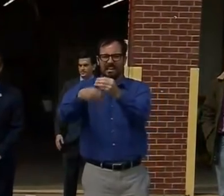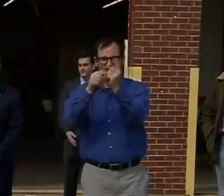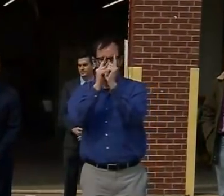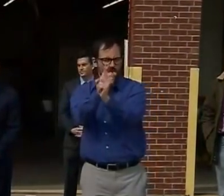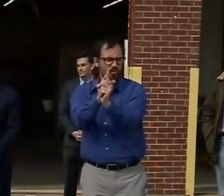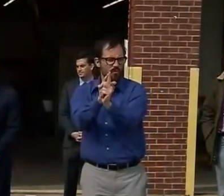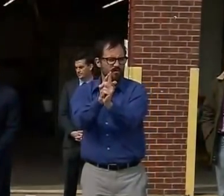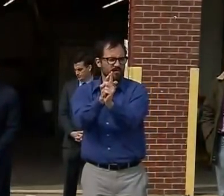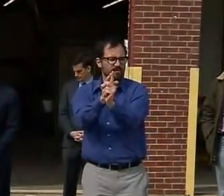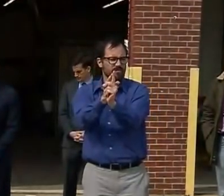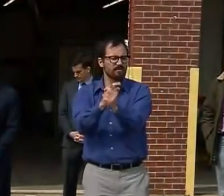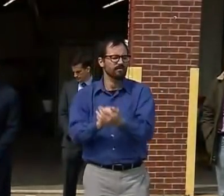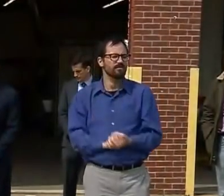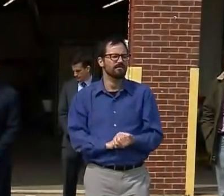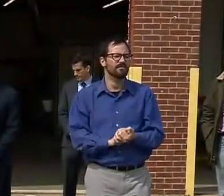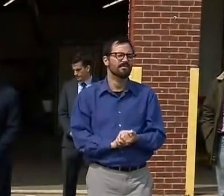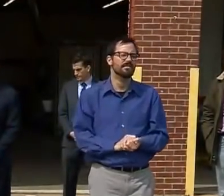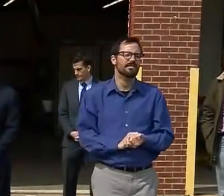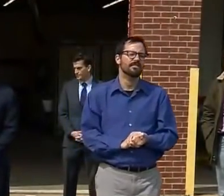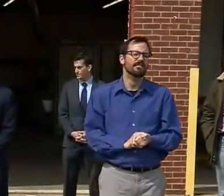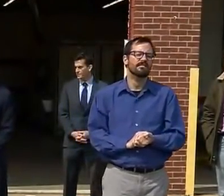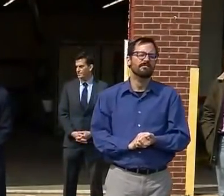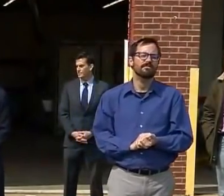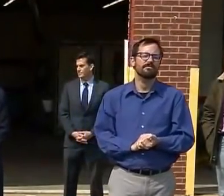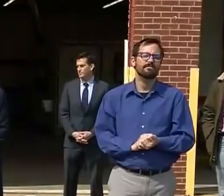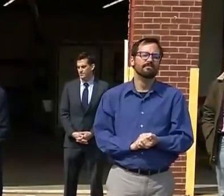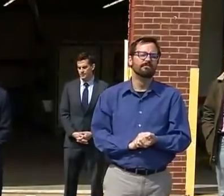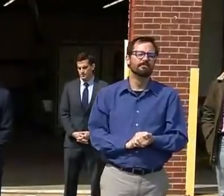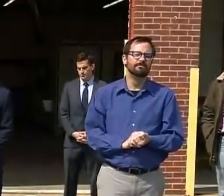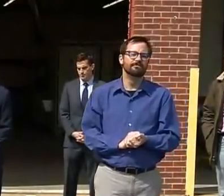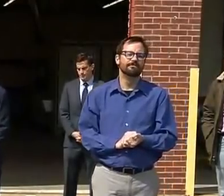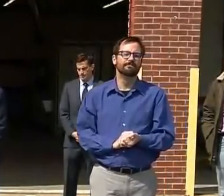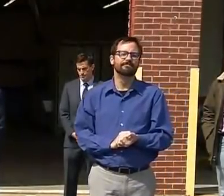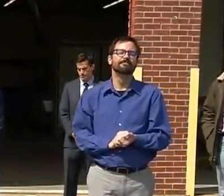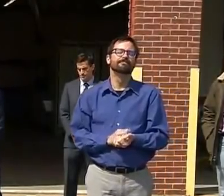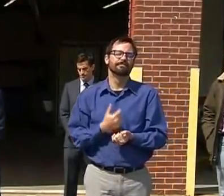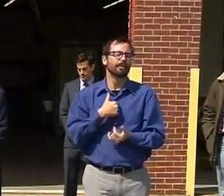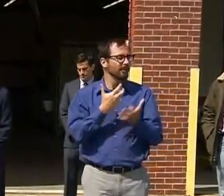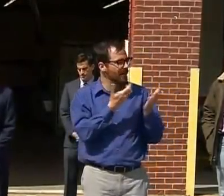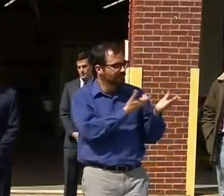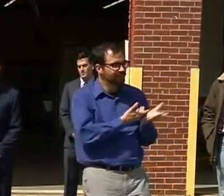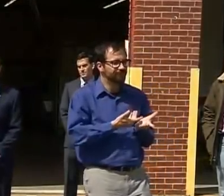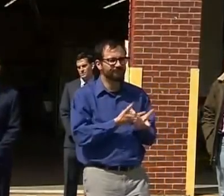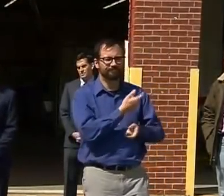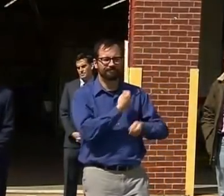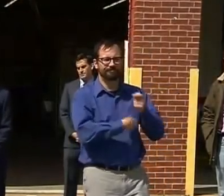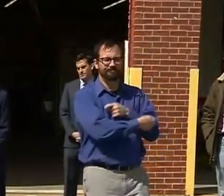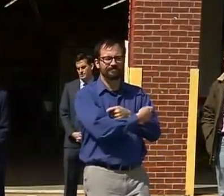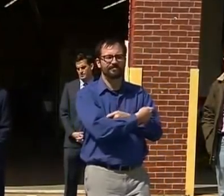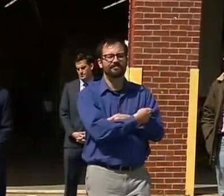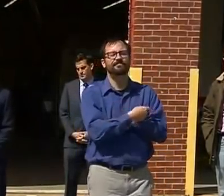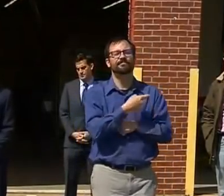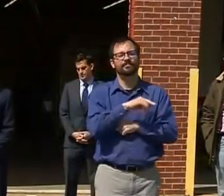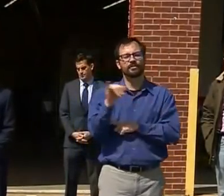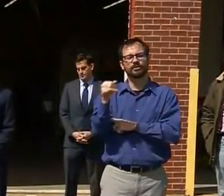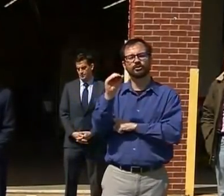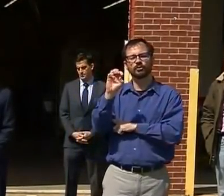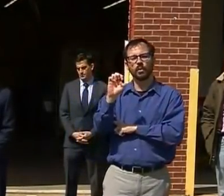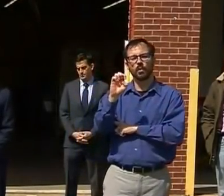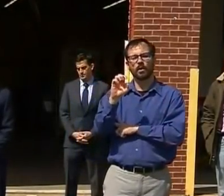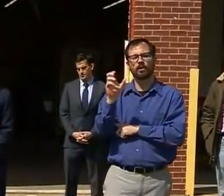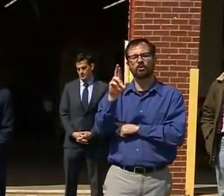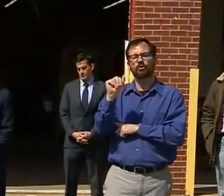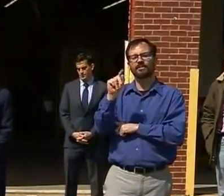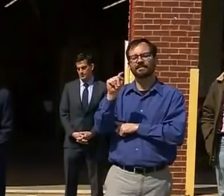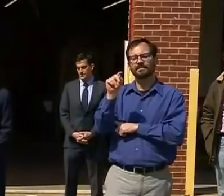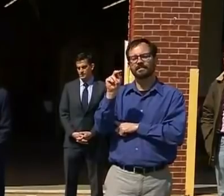our host, Somerville Mayor Joe Curtatone, whose team did a terrific job of working with Battelle and partners to